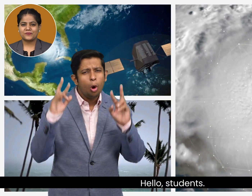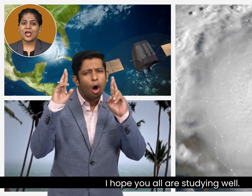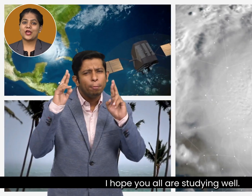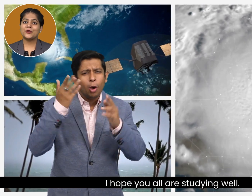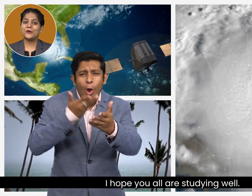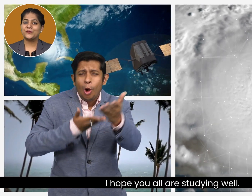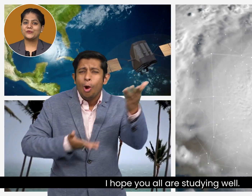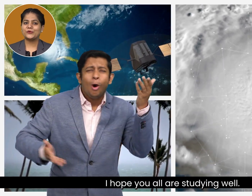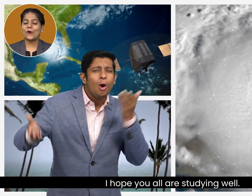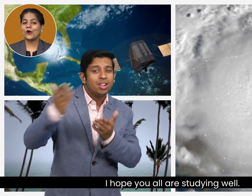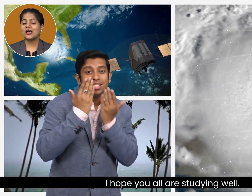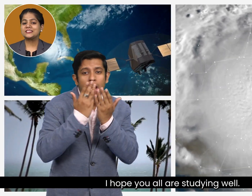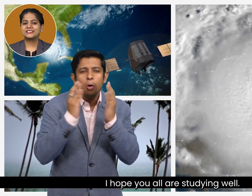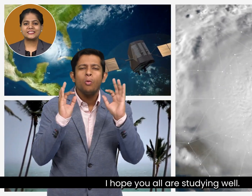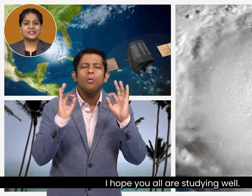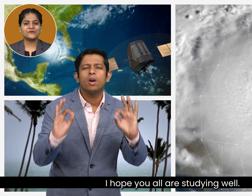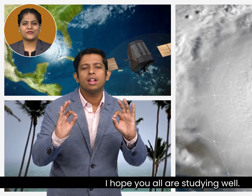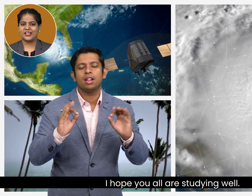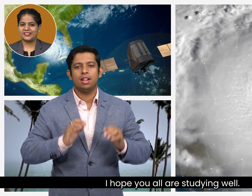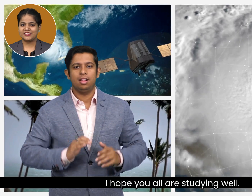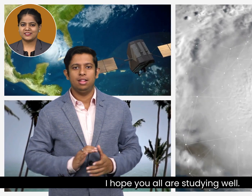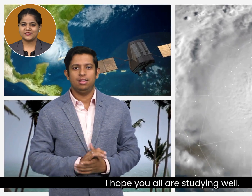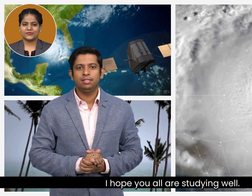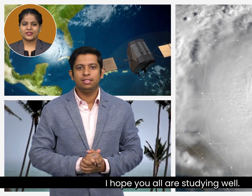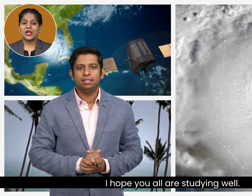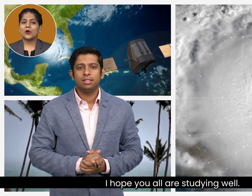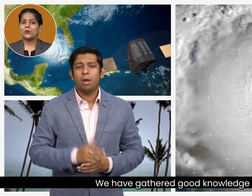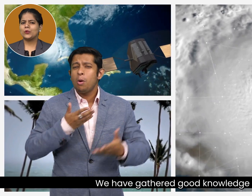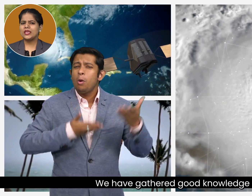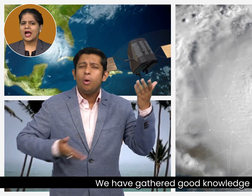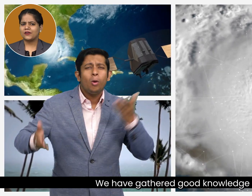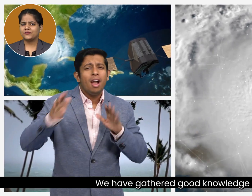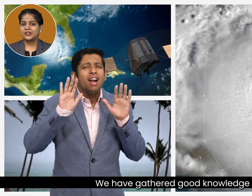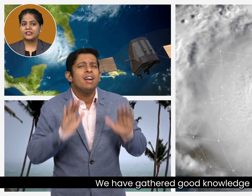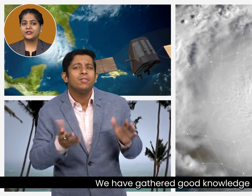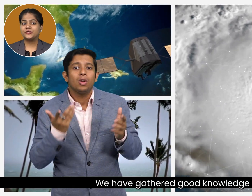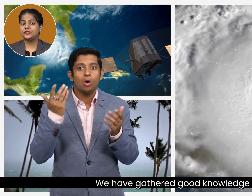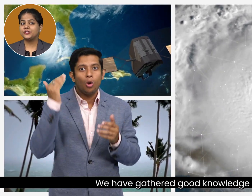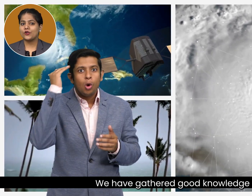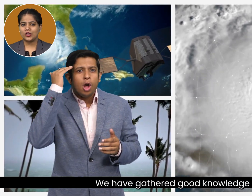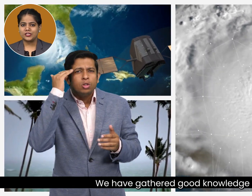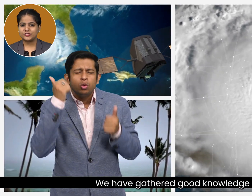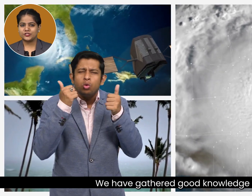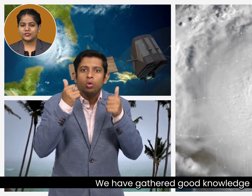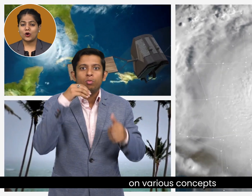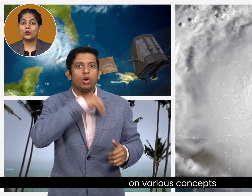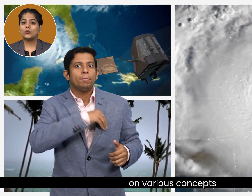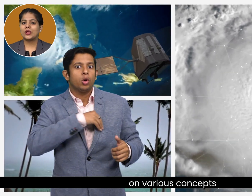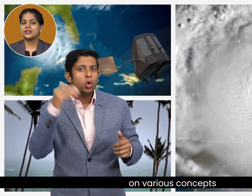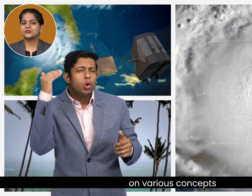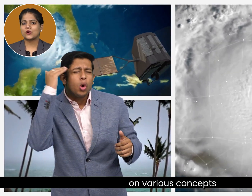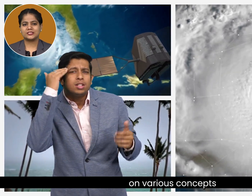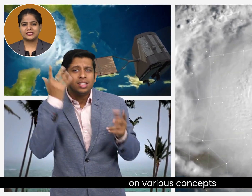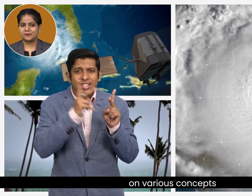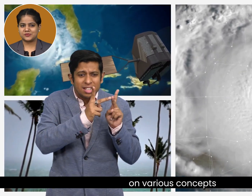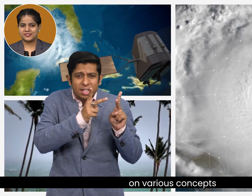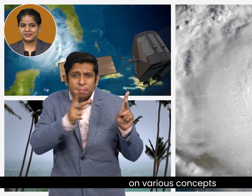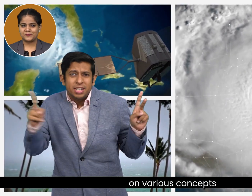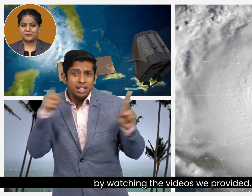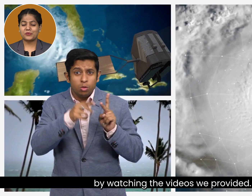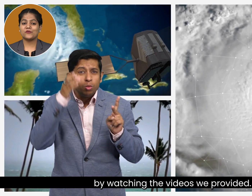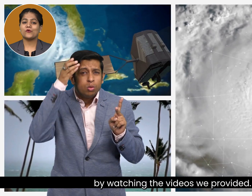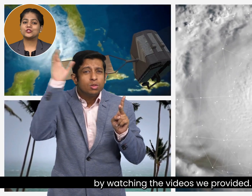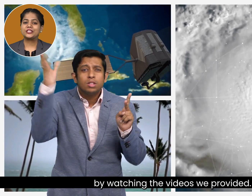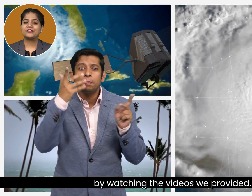students, I hope you all are studying well. We have gathered good knowledge on various